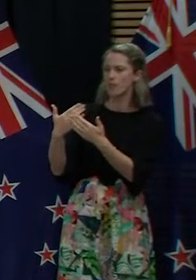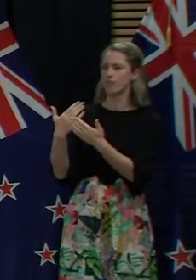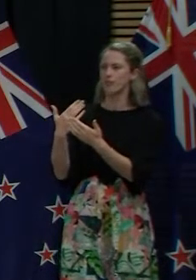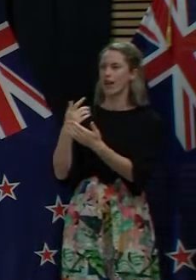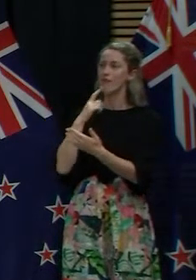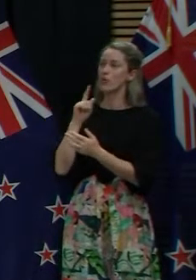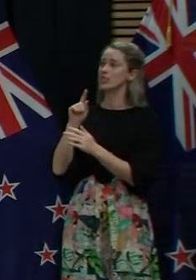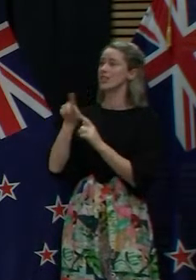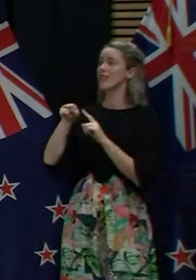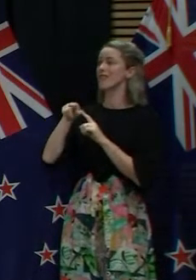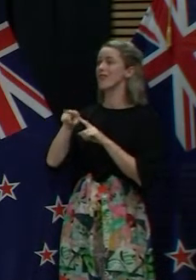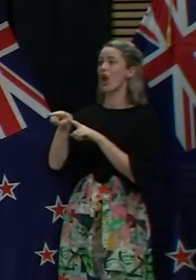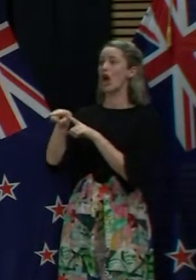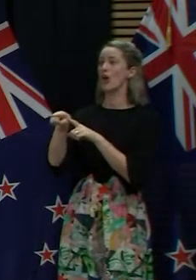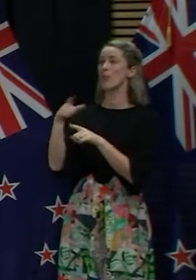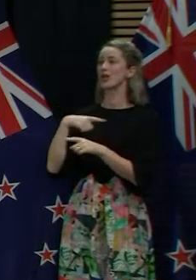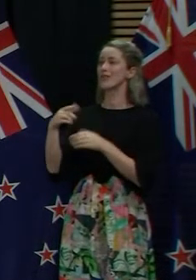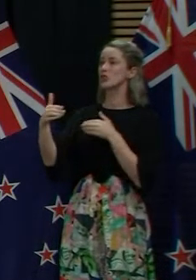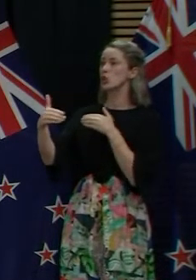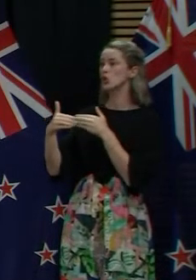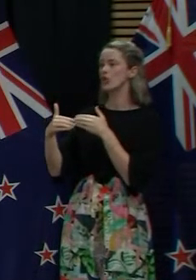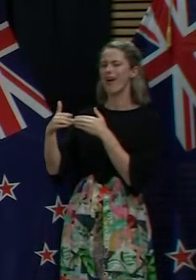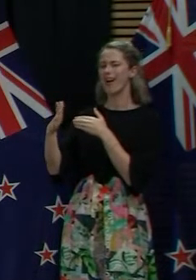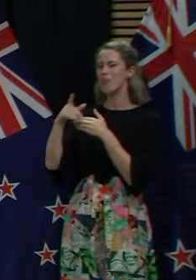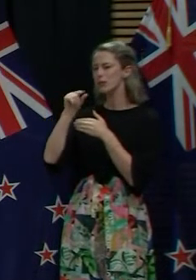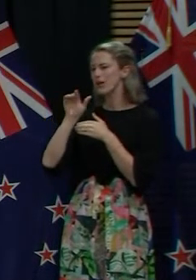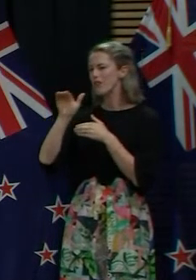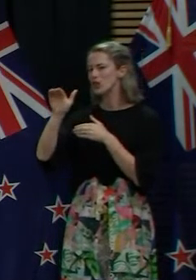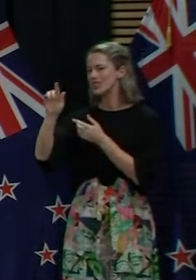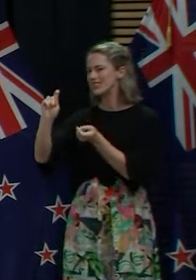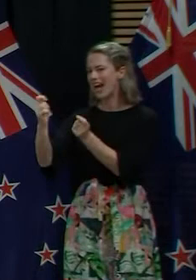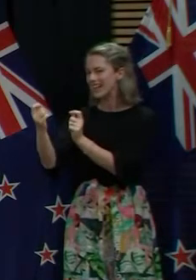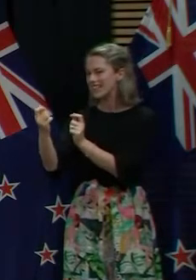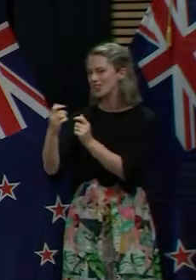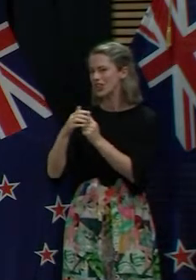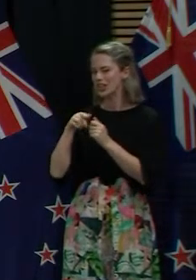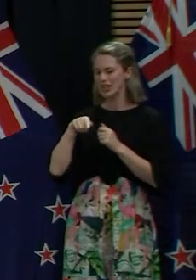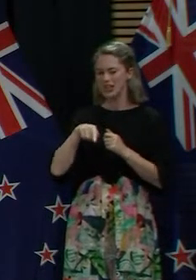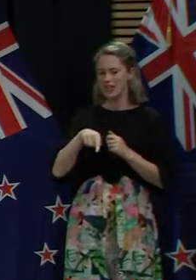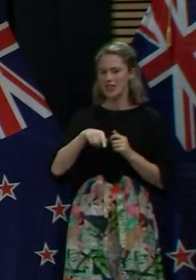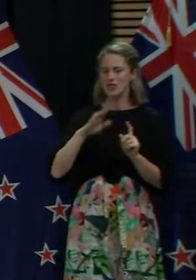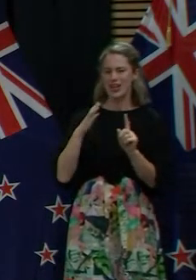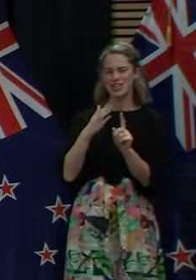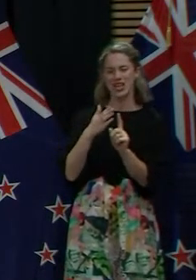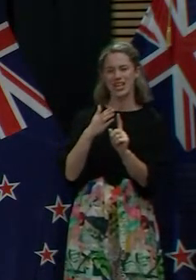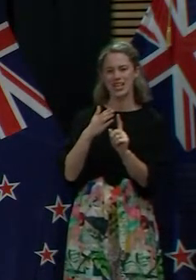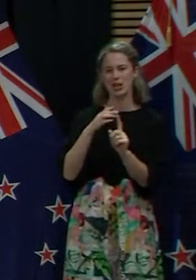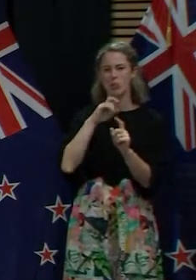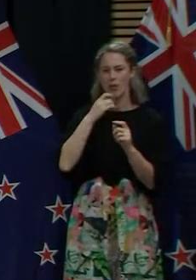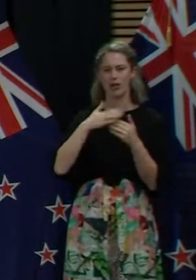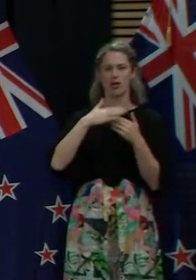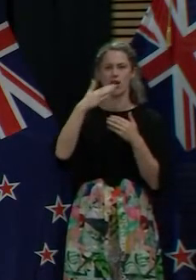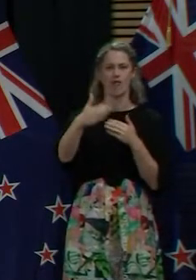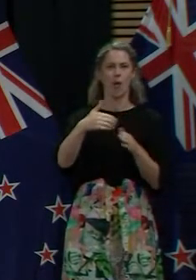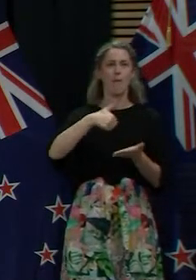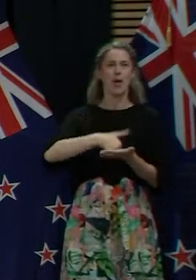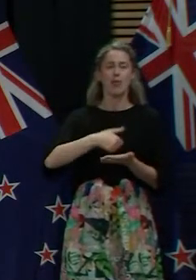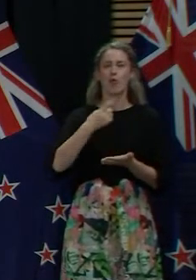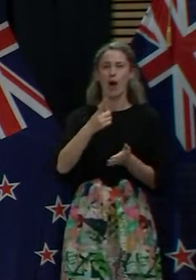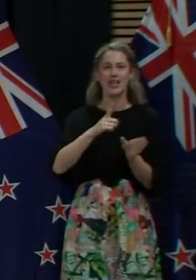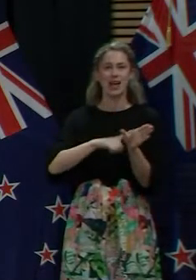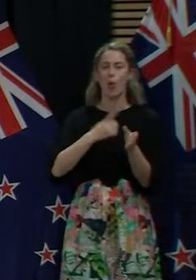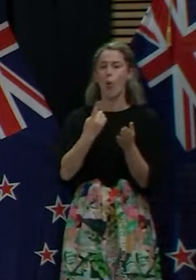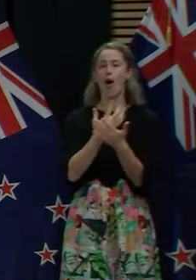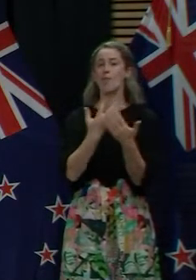just simply follow a country based on some short-term results. This is a strategy that we're going to have in place for at least a year, if not